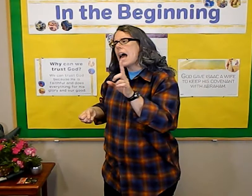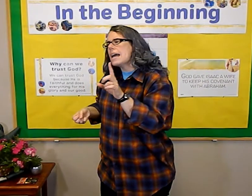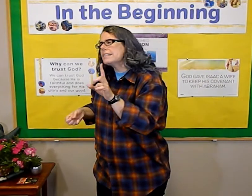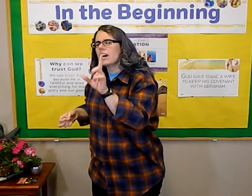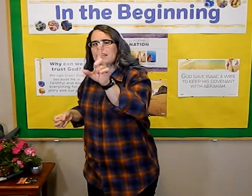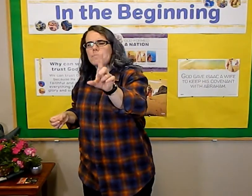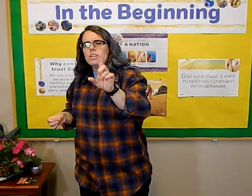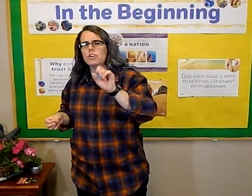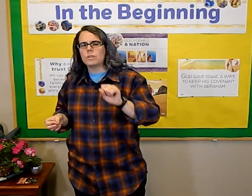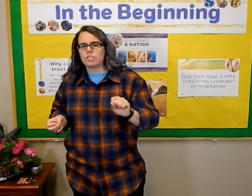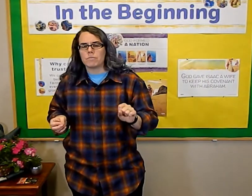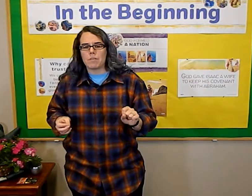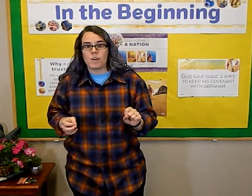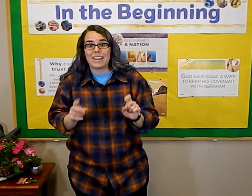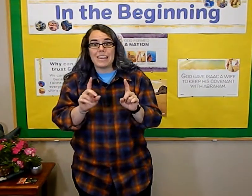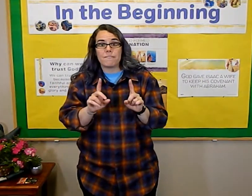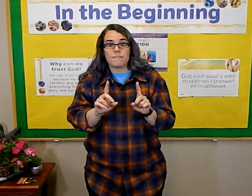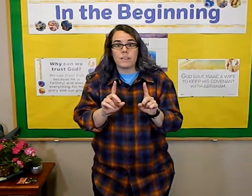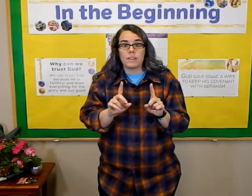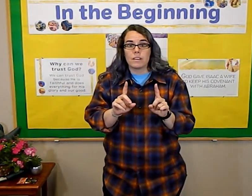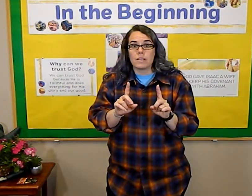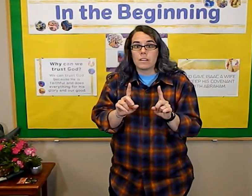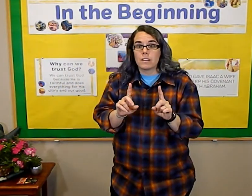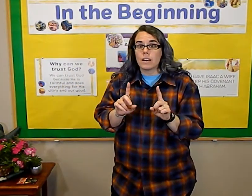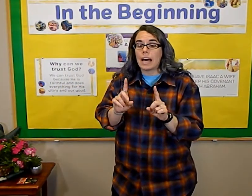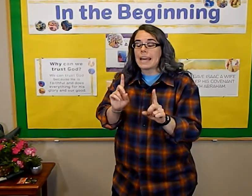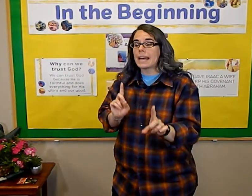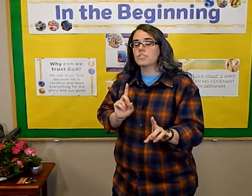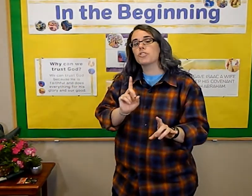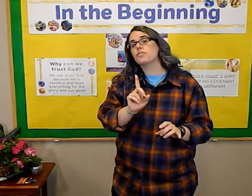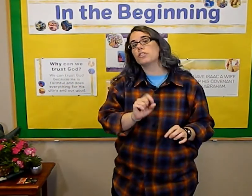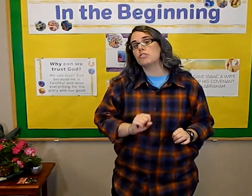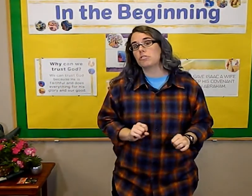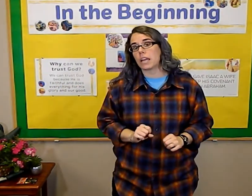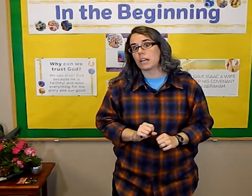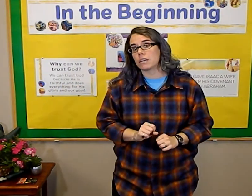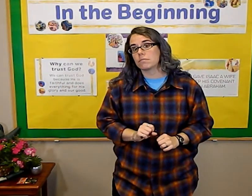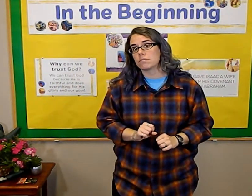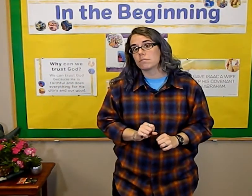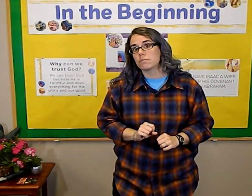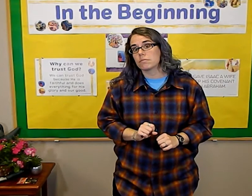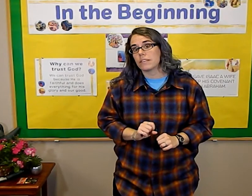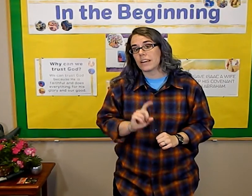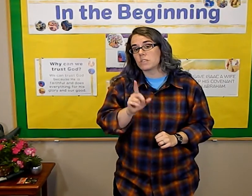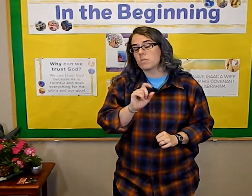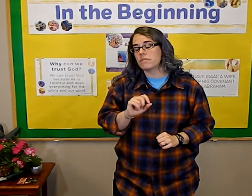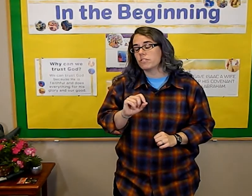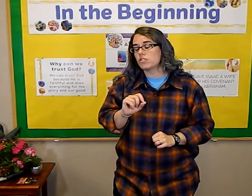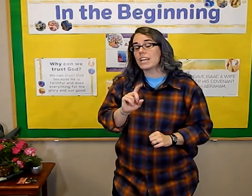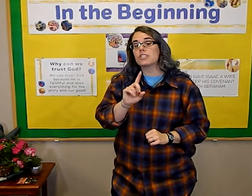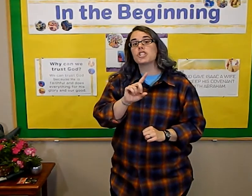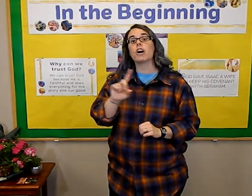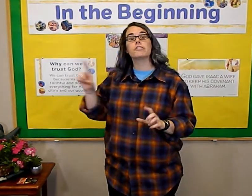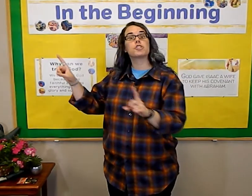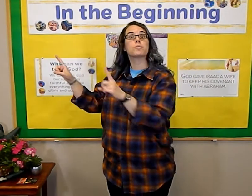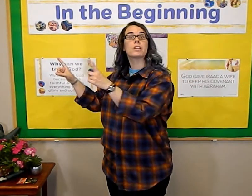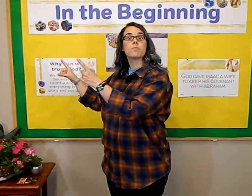And God, let me know it's the right one if I ask her for a drink. If I ask one of them for a drink and she offers to give water to